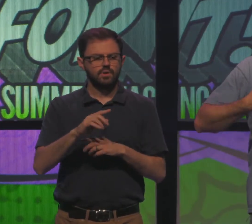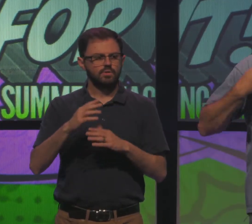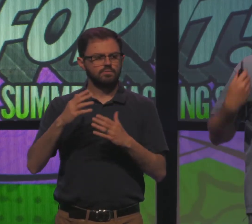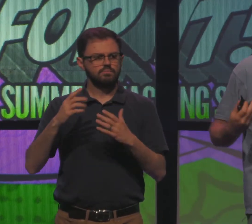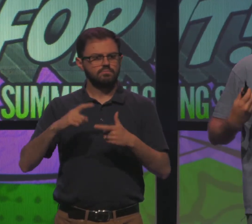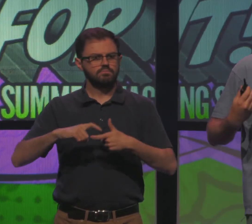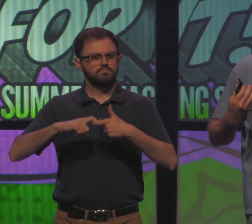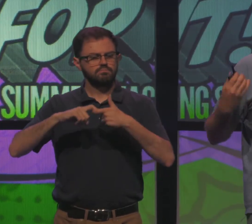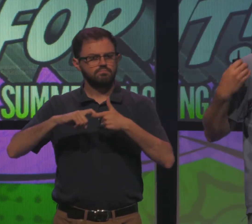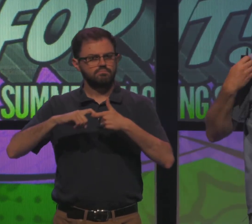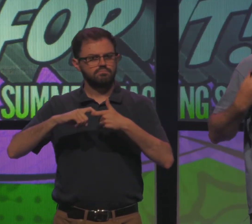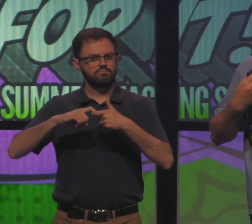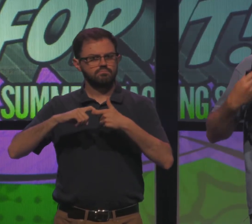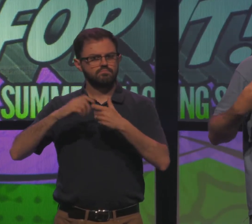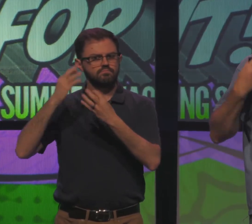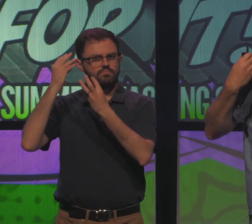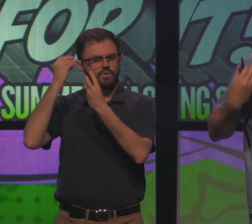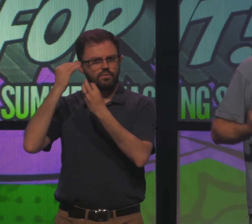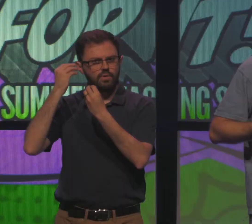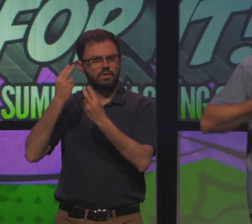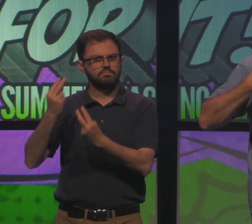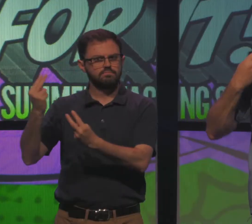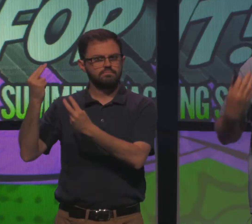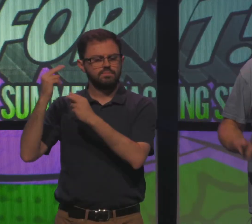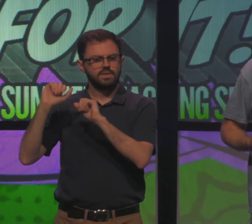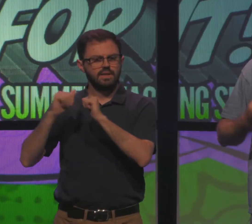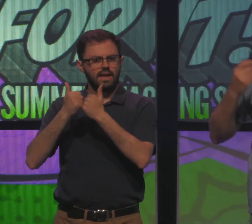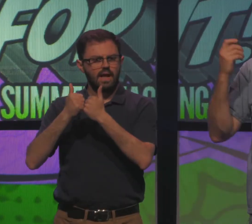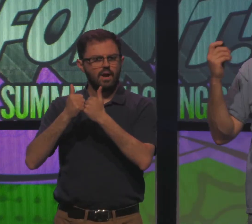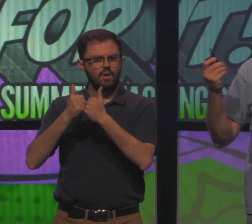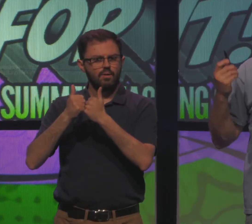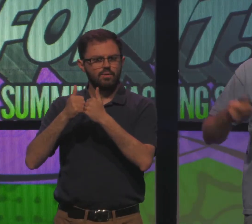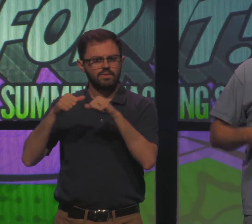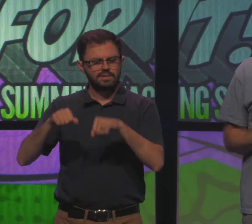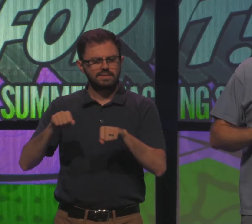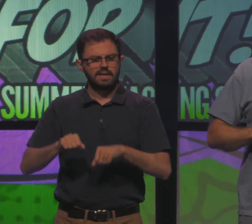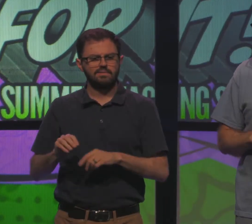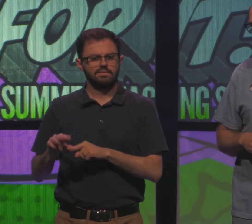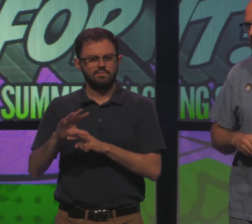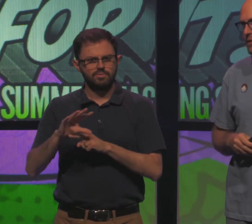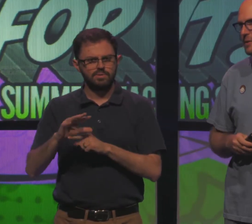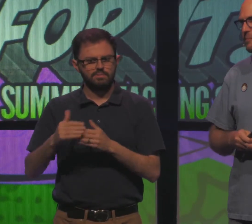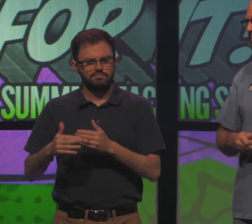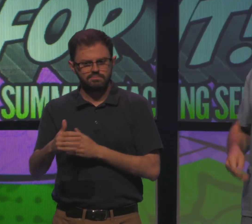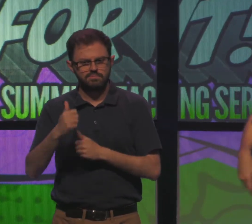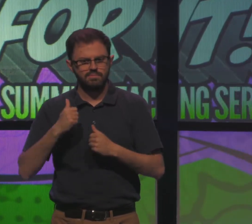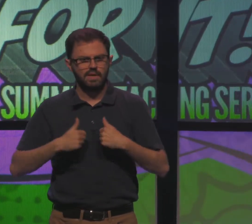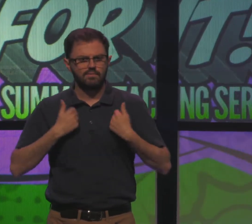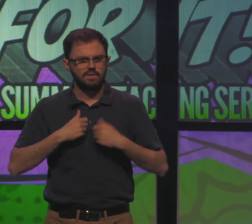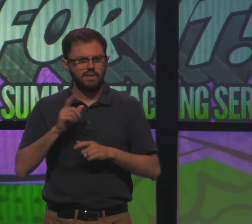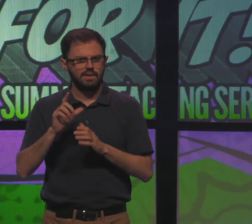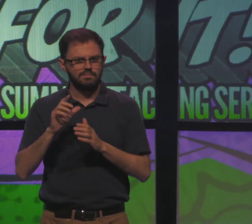pause and reflect on how this can change us and shape us in our everyday normal lives.